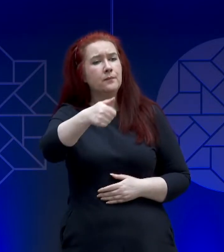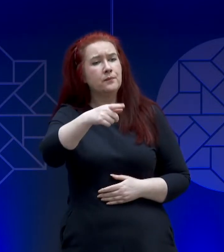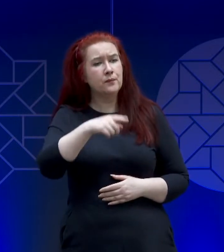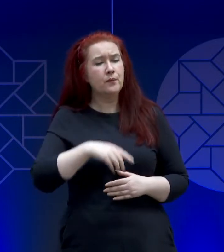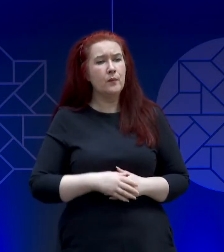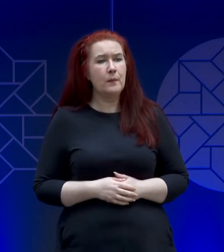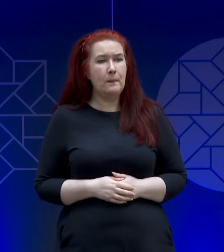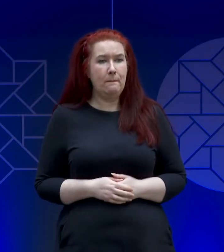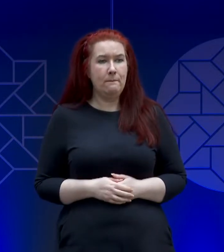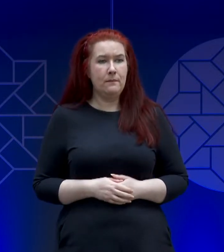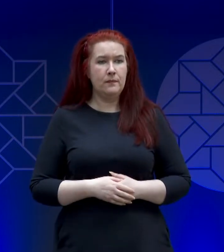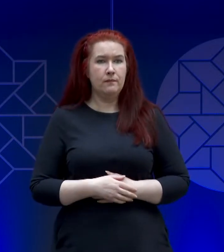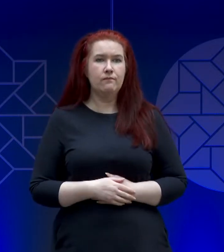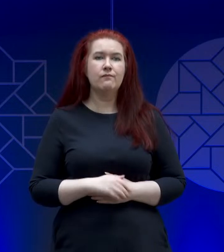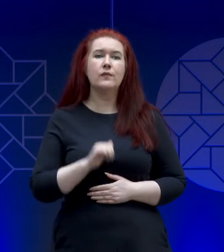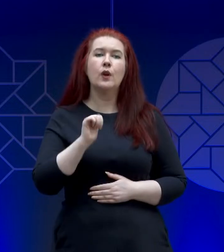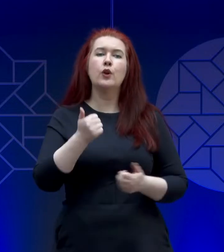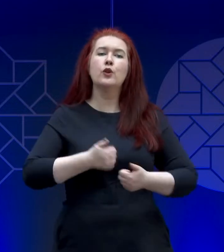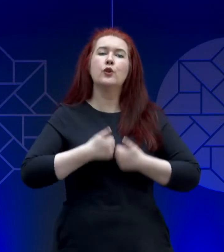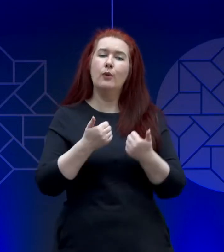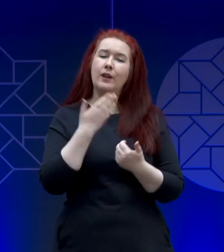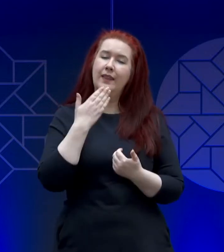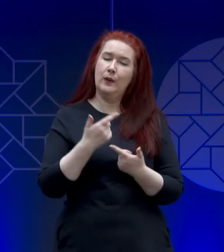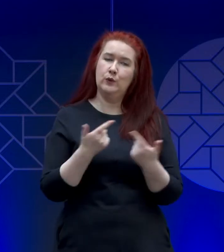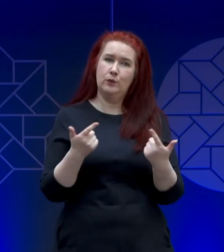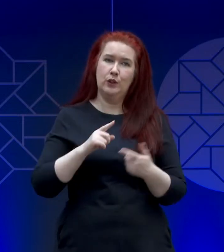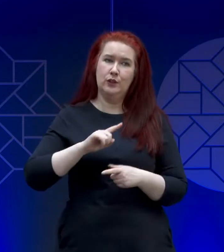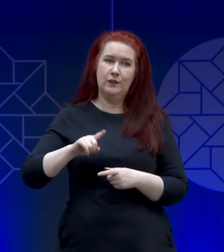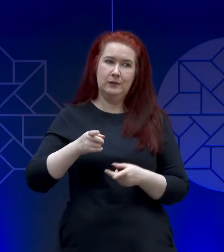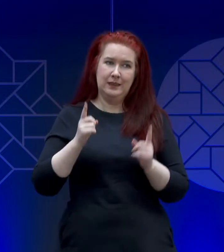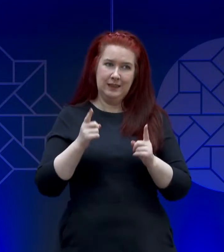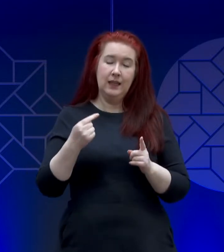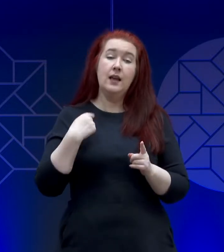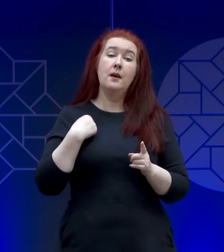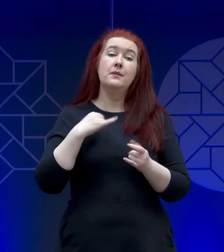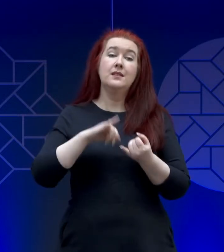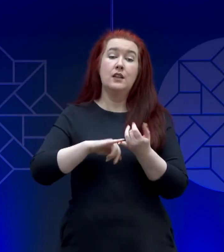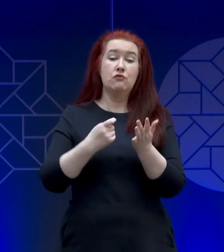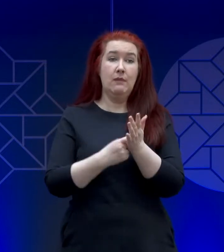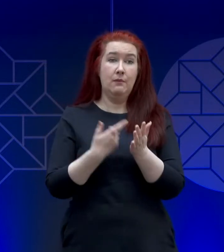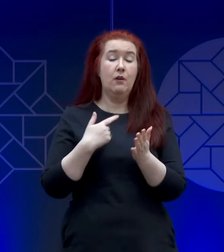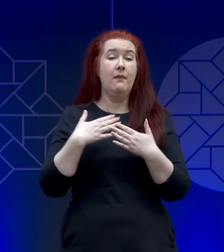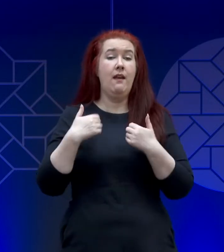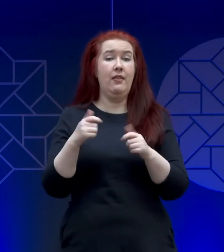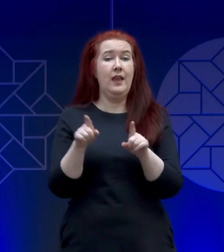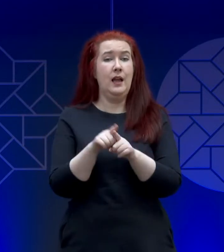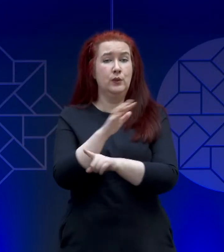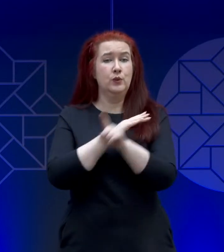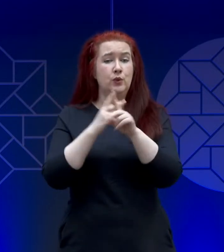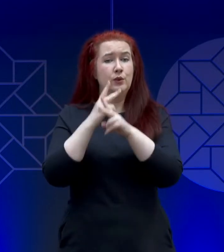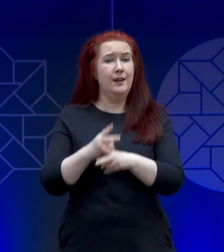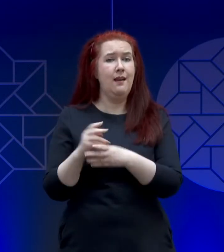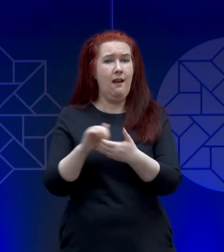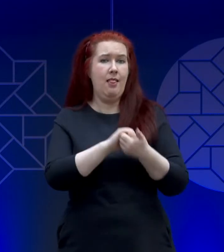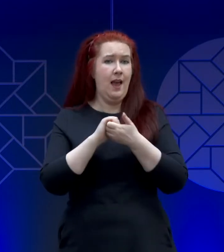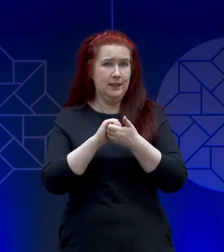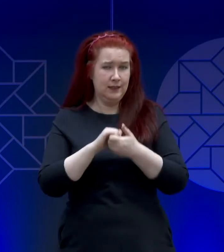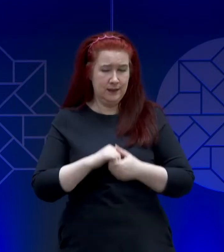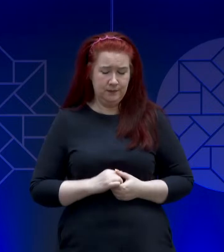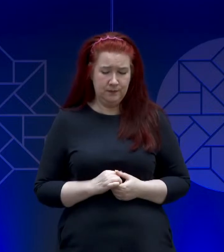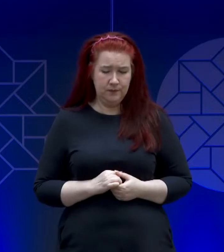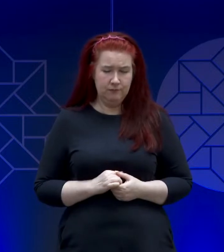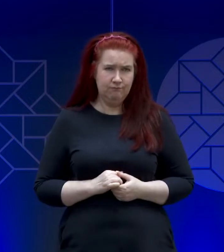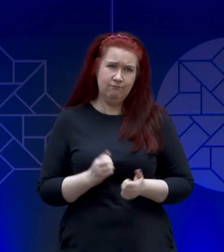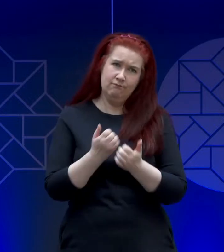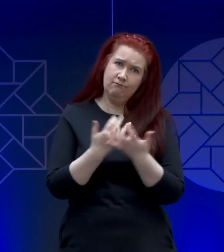you. Good morning. Thank you so much, First Minister. Sarah Redmond from the Health and Social Care Alliance. And there's so much to be